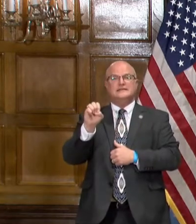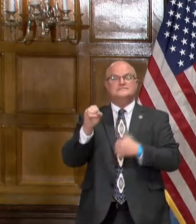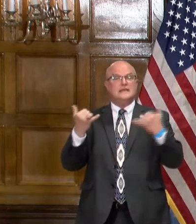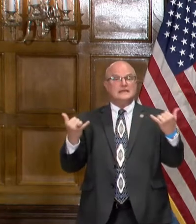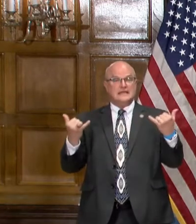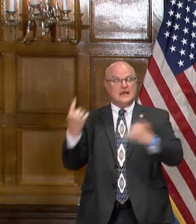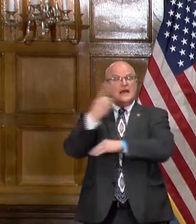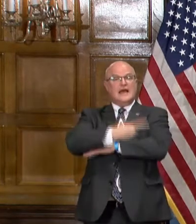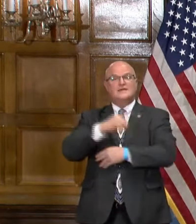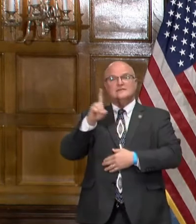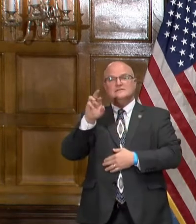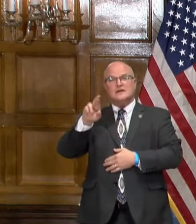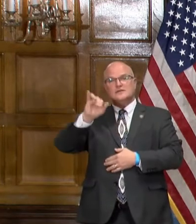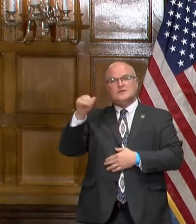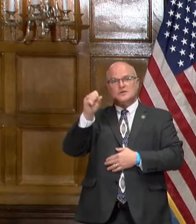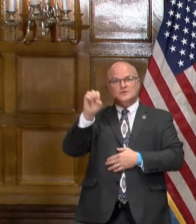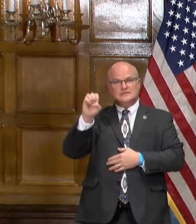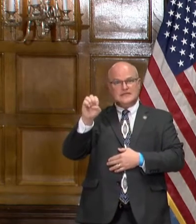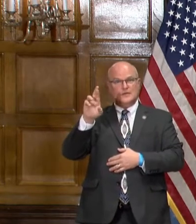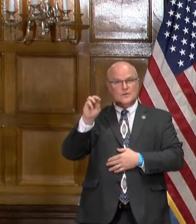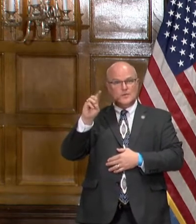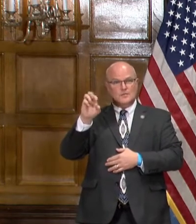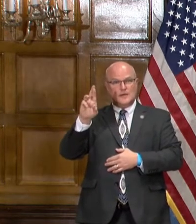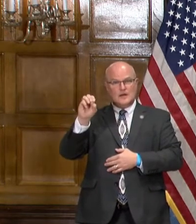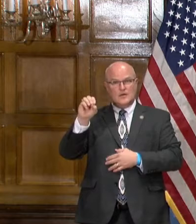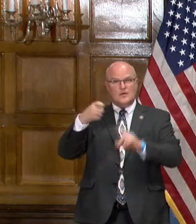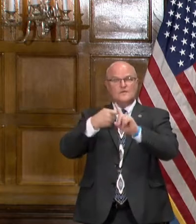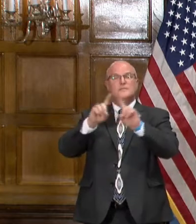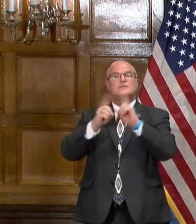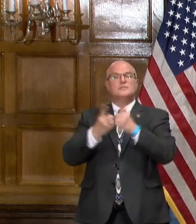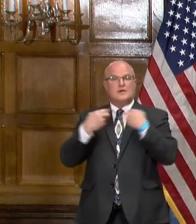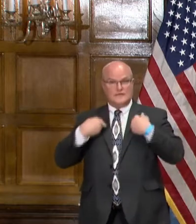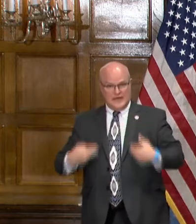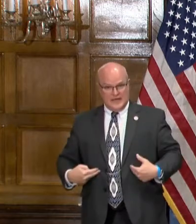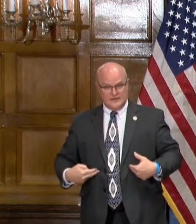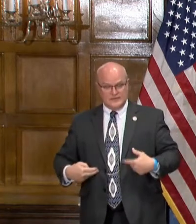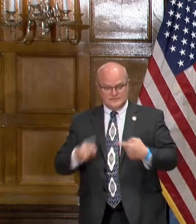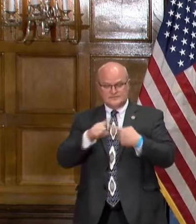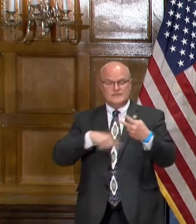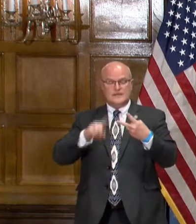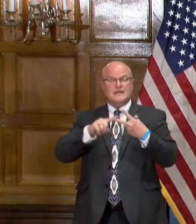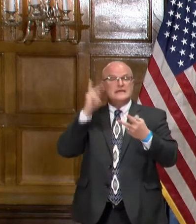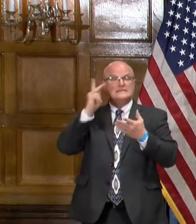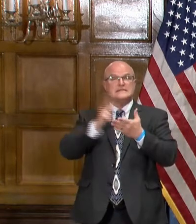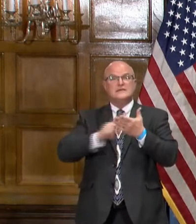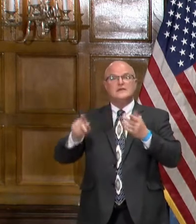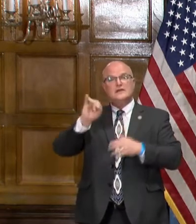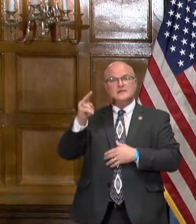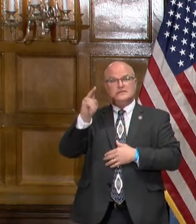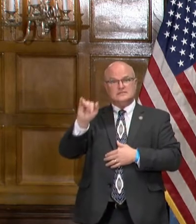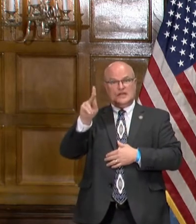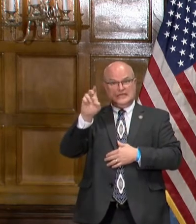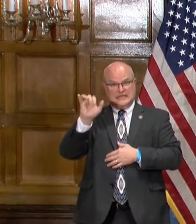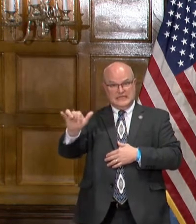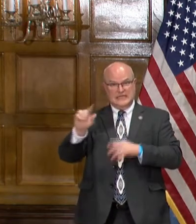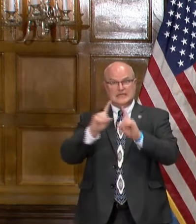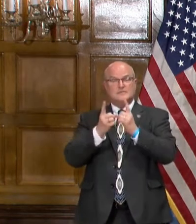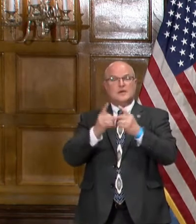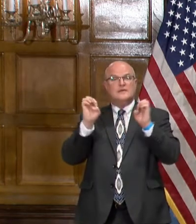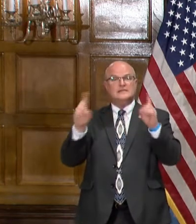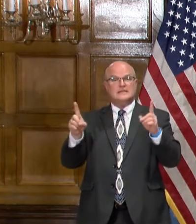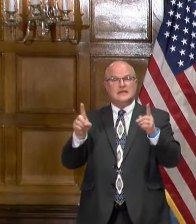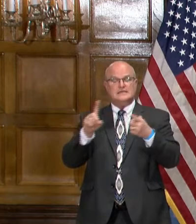by Dr. José Romero of the Department of Health. We have Secretary Johnny Key of the Department of Education, Secretary